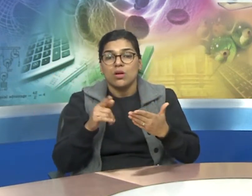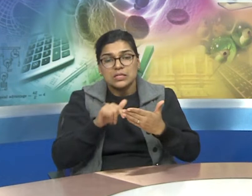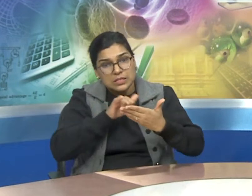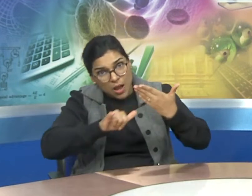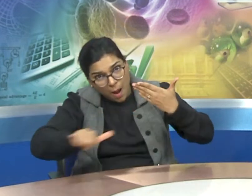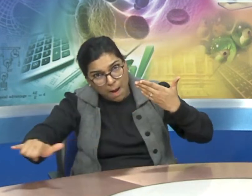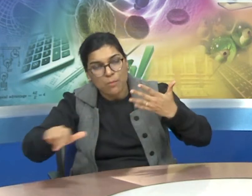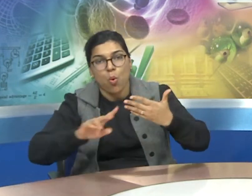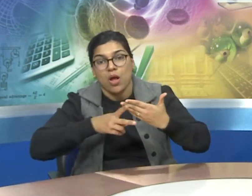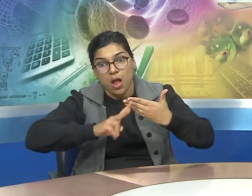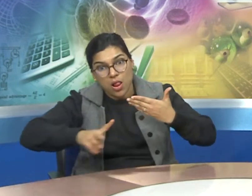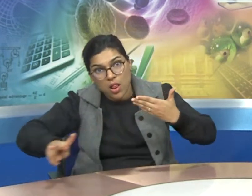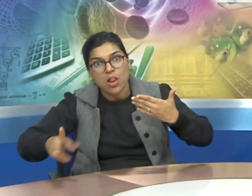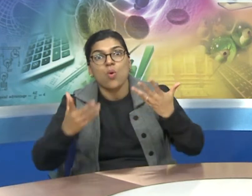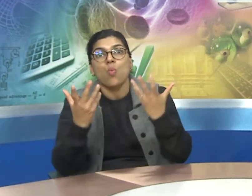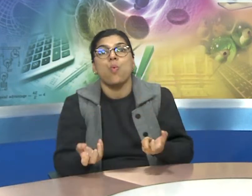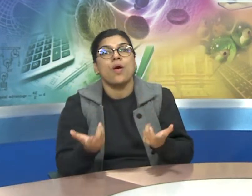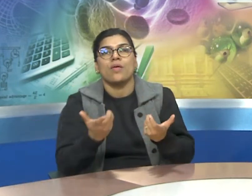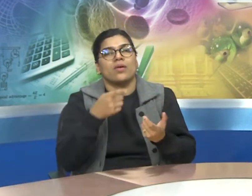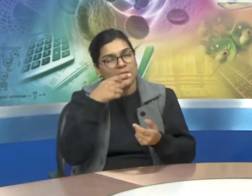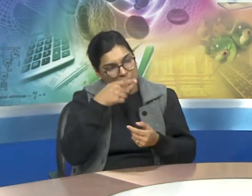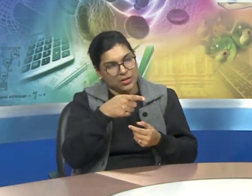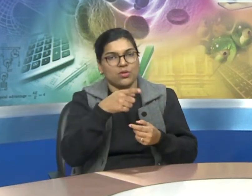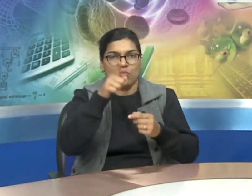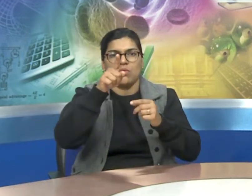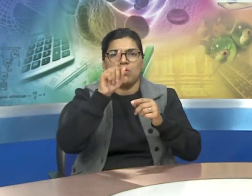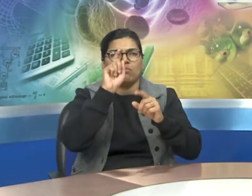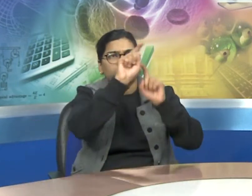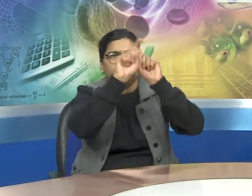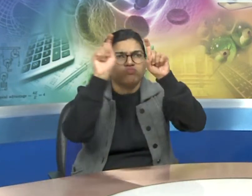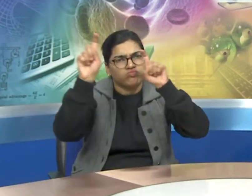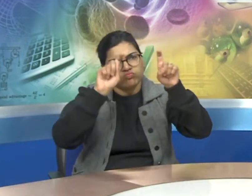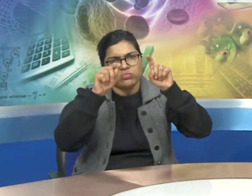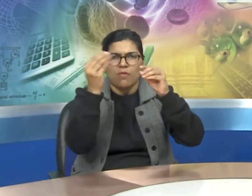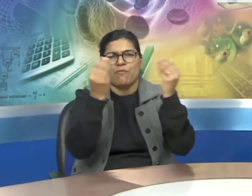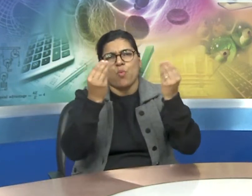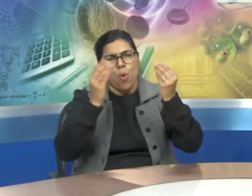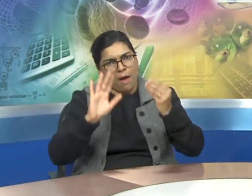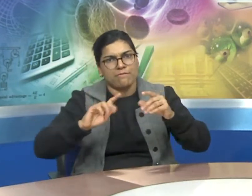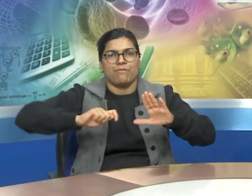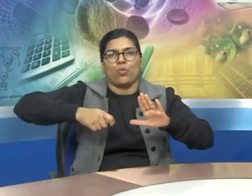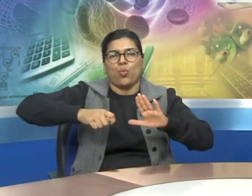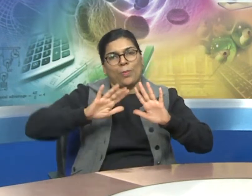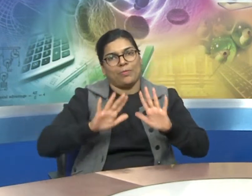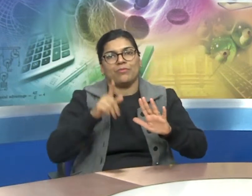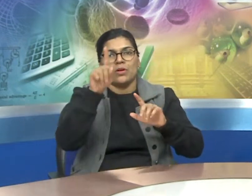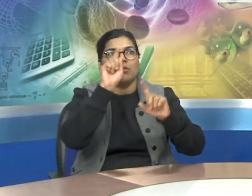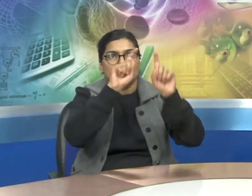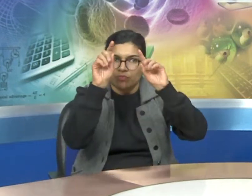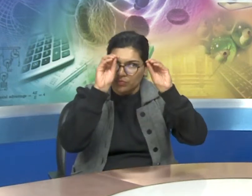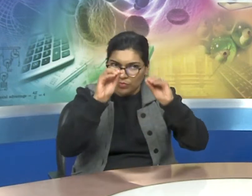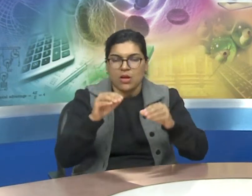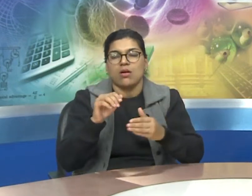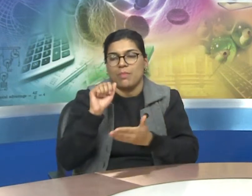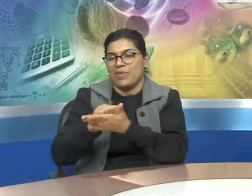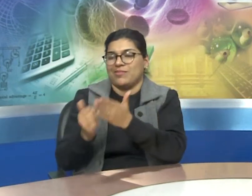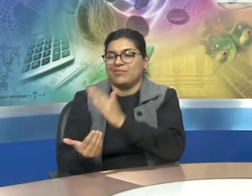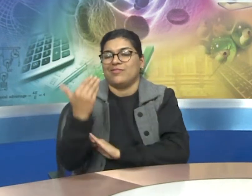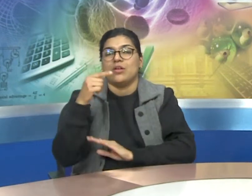many pages you need, all the pages you want, or you want any particular pages, or how many copies of that